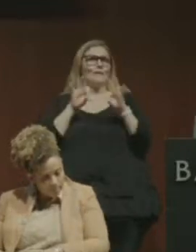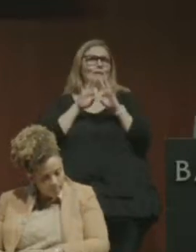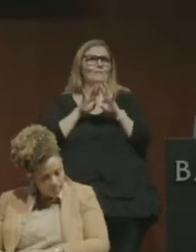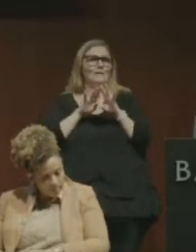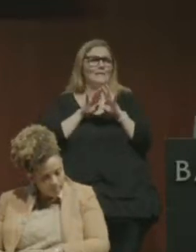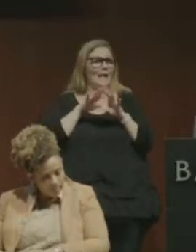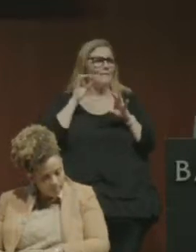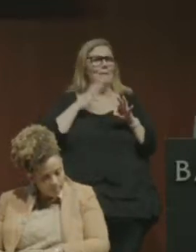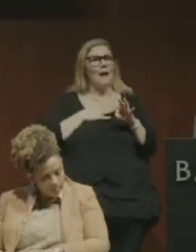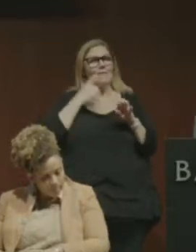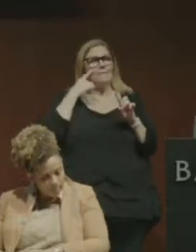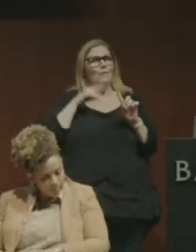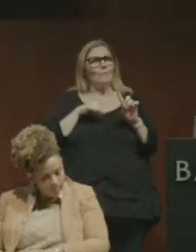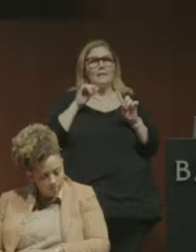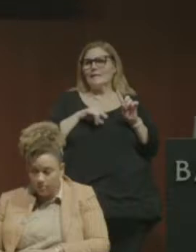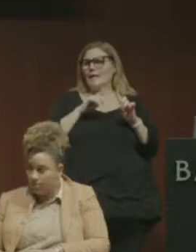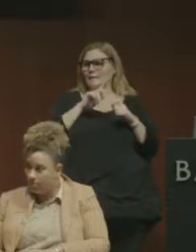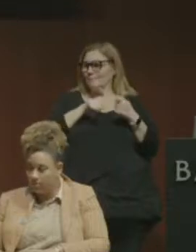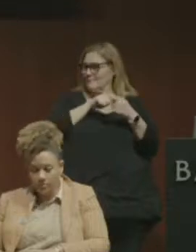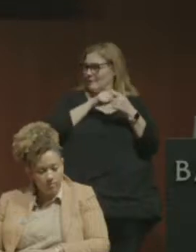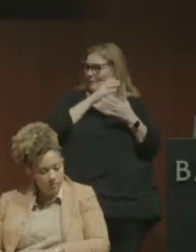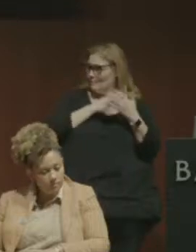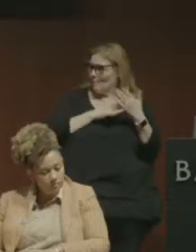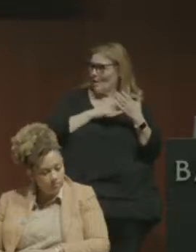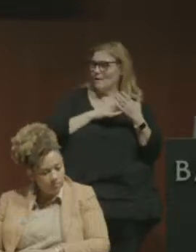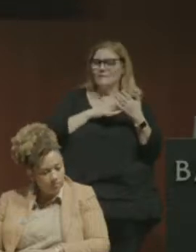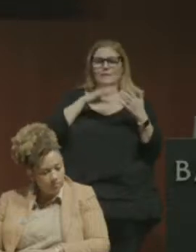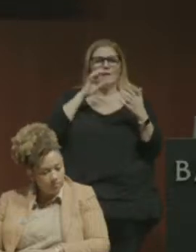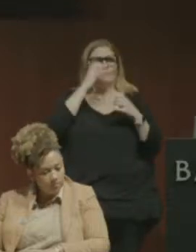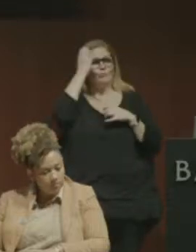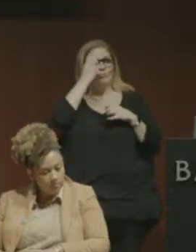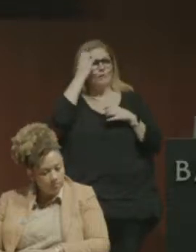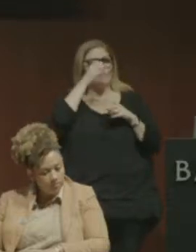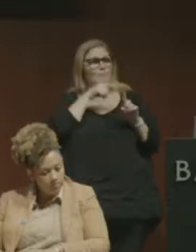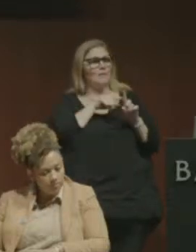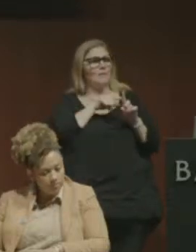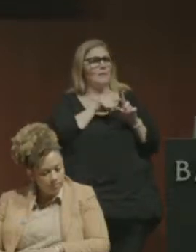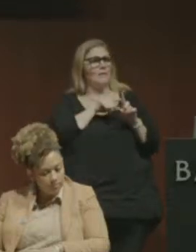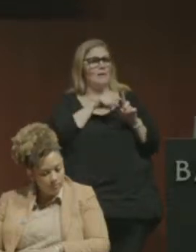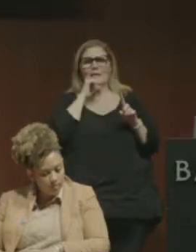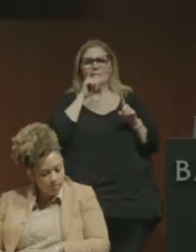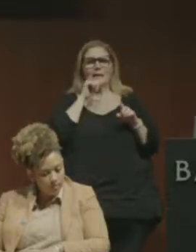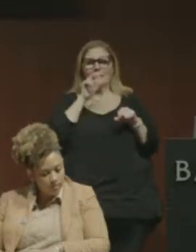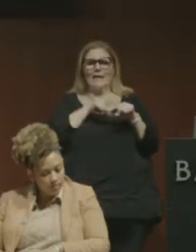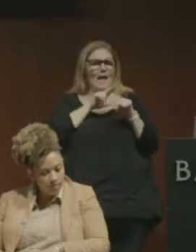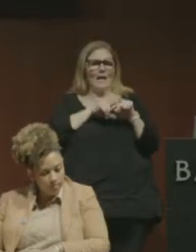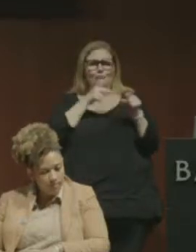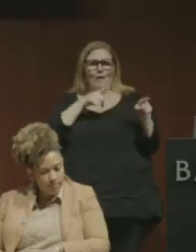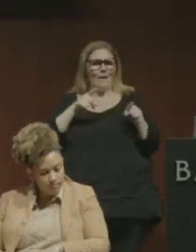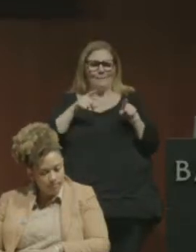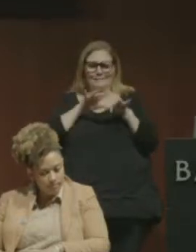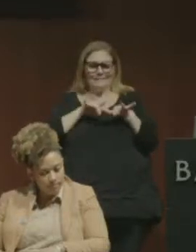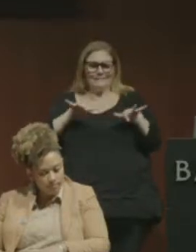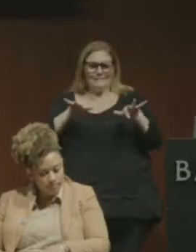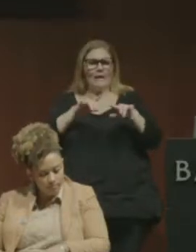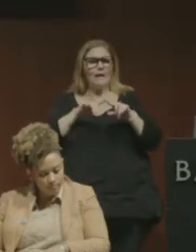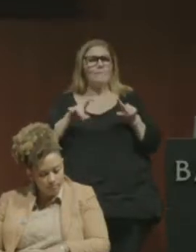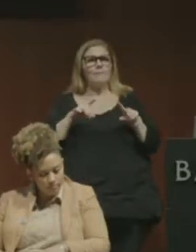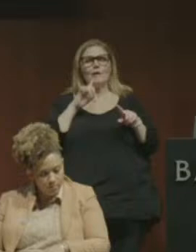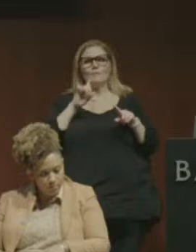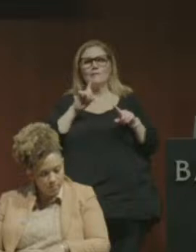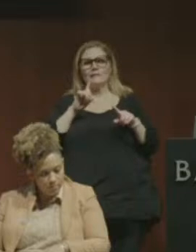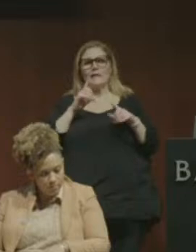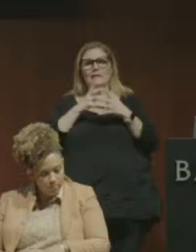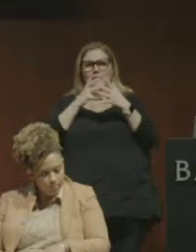its making in a particular part of Europe. And it's not a naturally occurring phenomenon, but one that